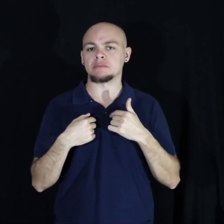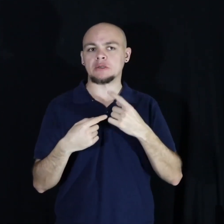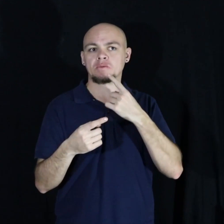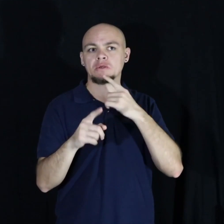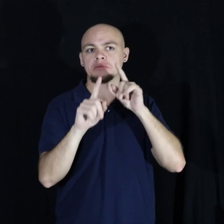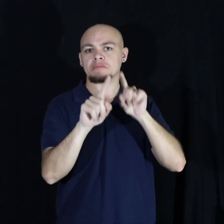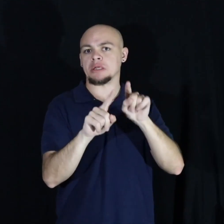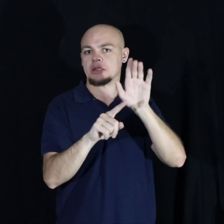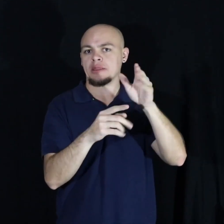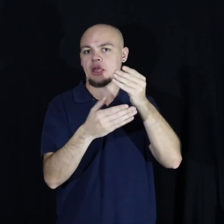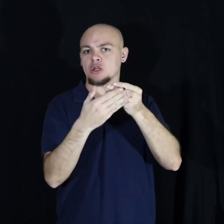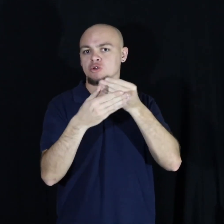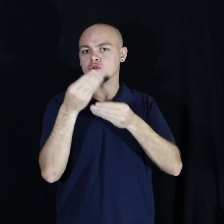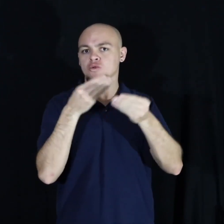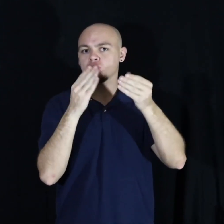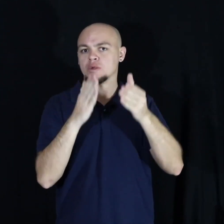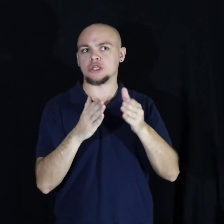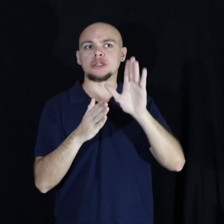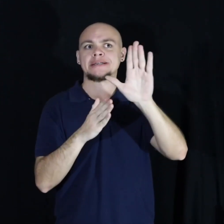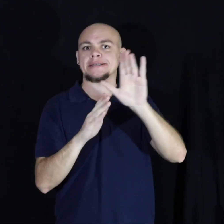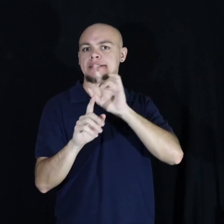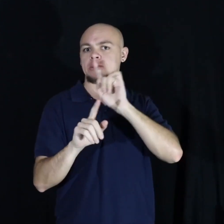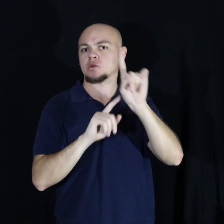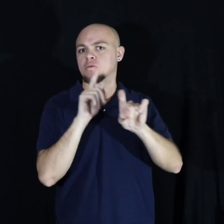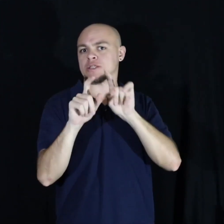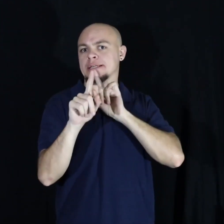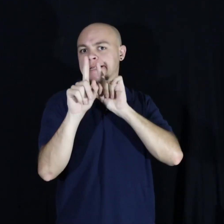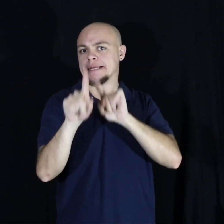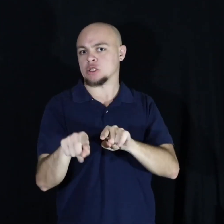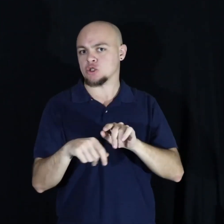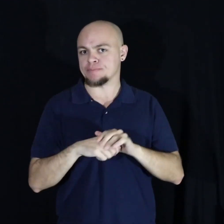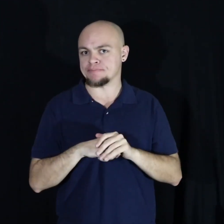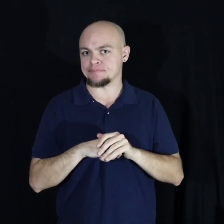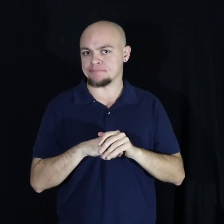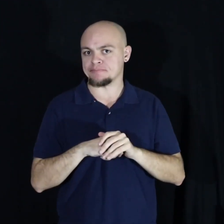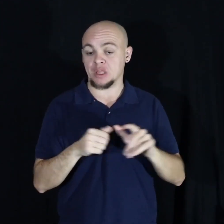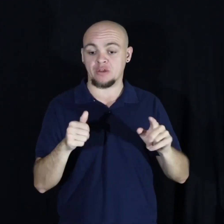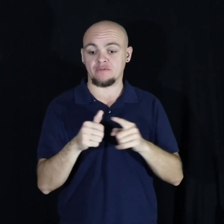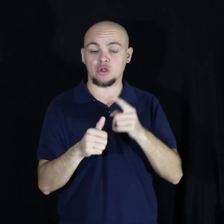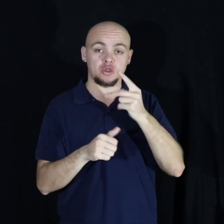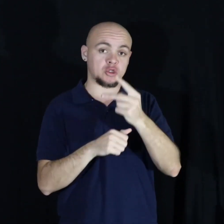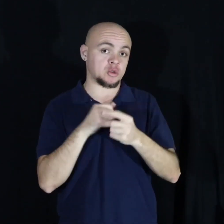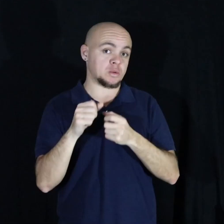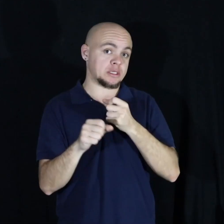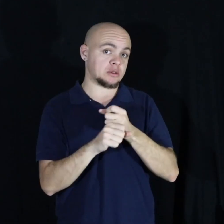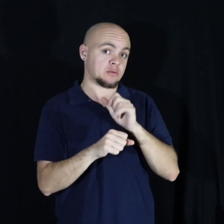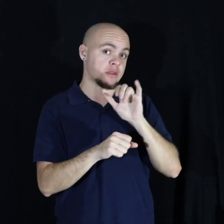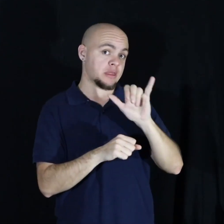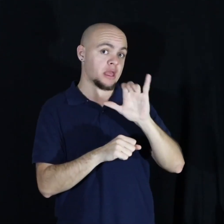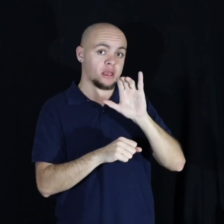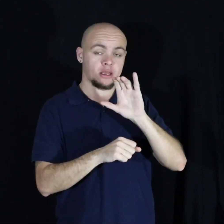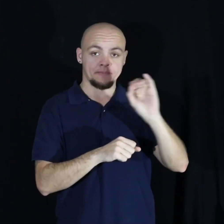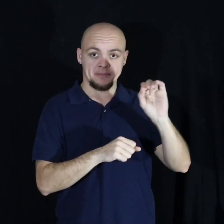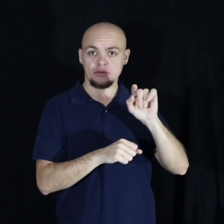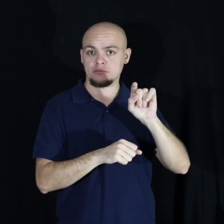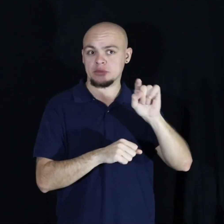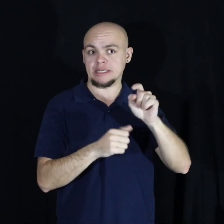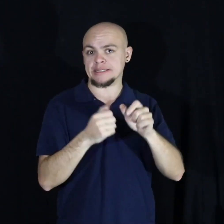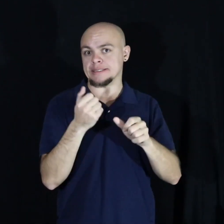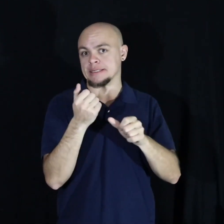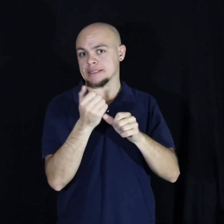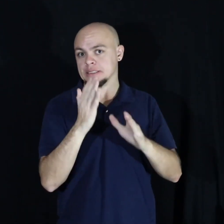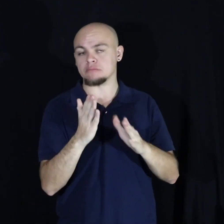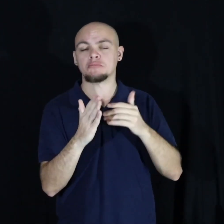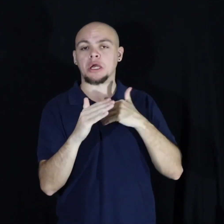treasurer and answer his questions. Now, in the first 2 years in the company, I had actually worked with his executive assistant, so I